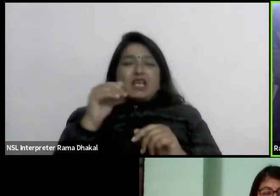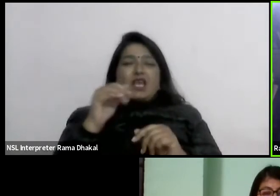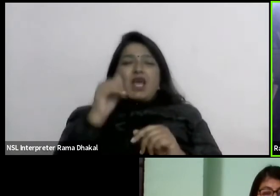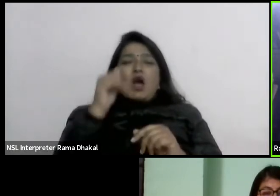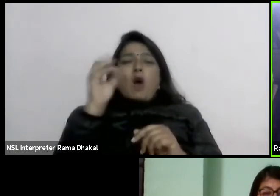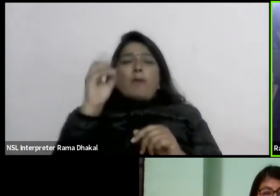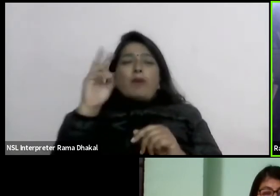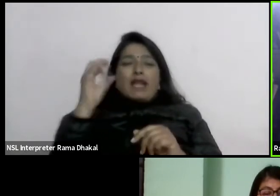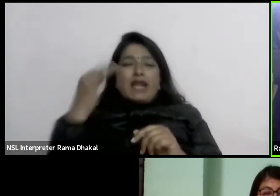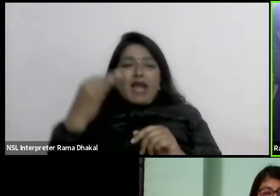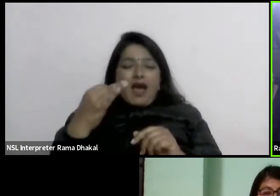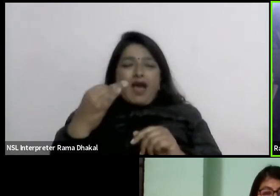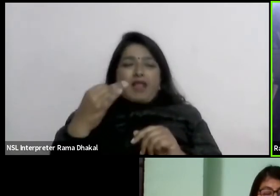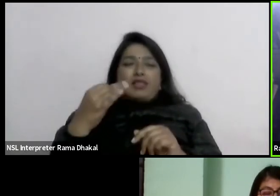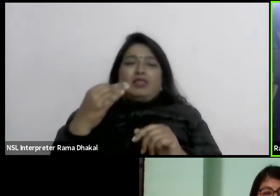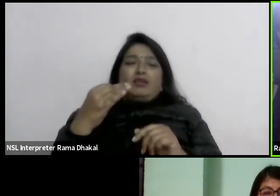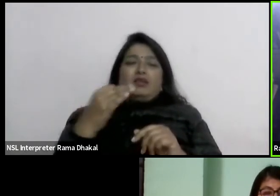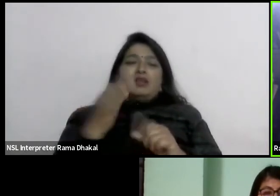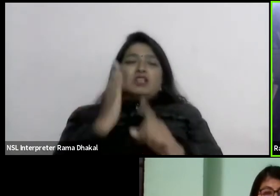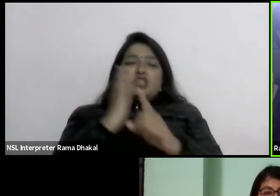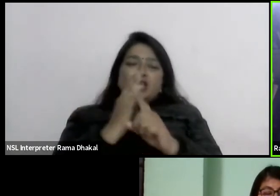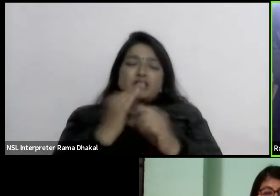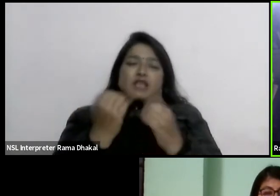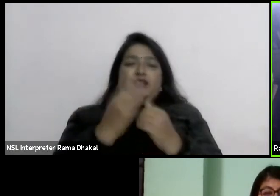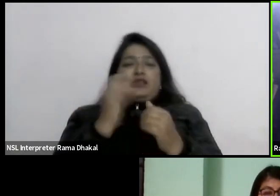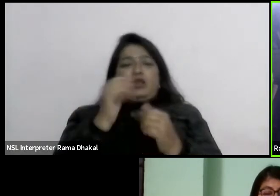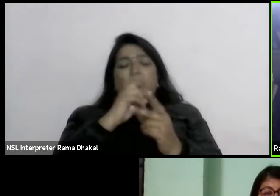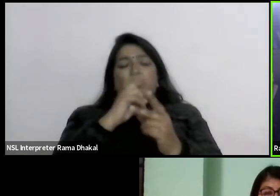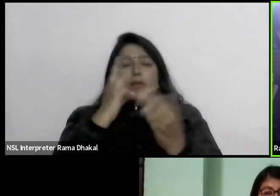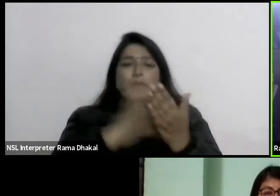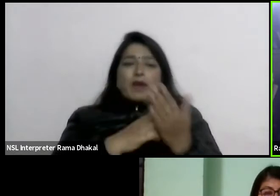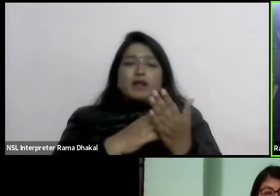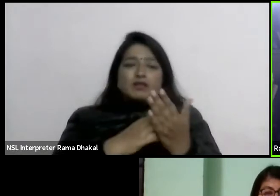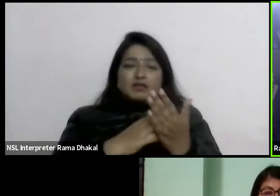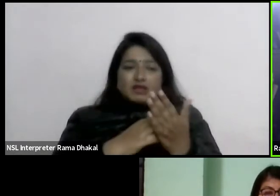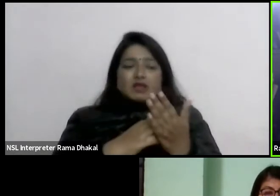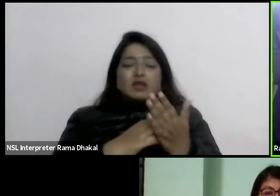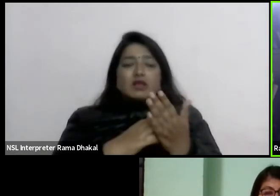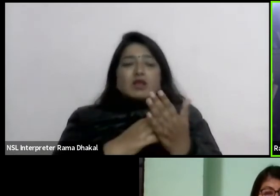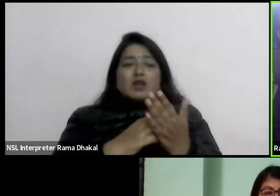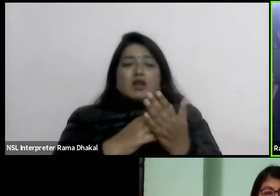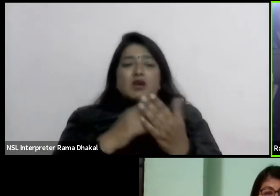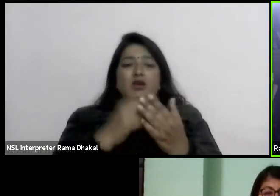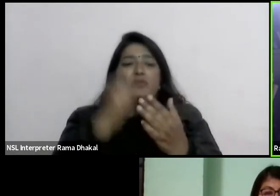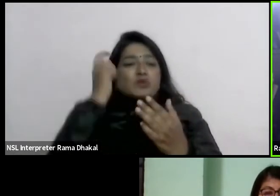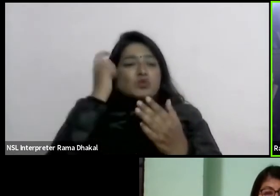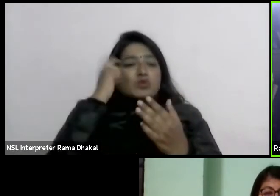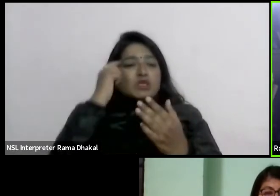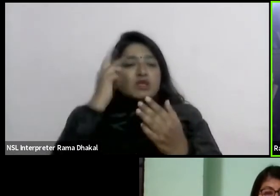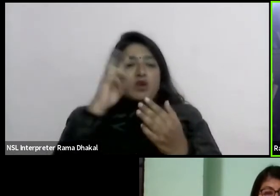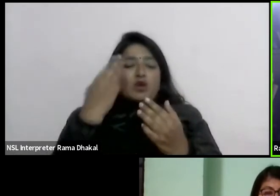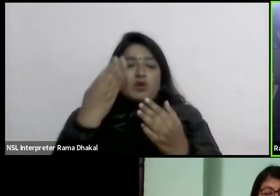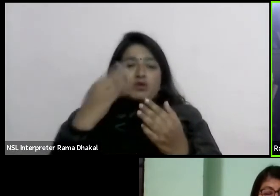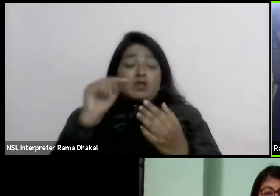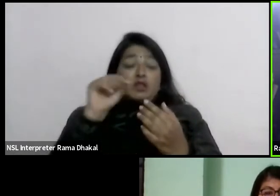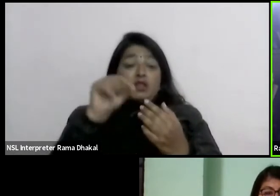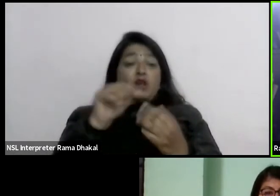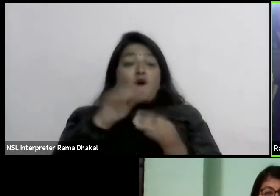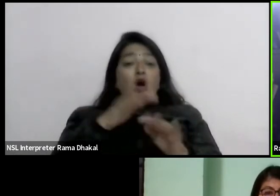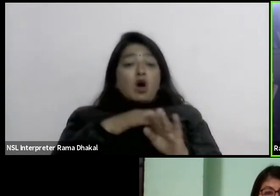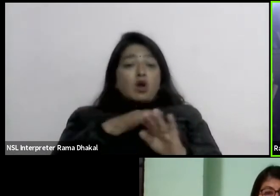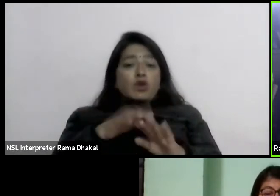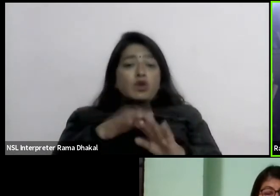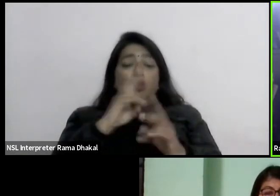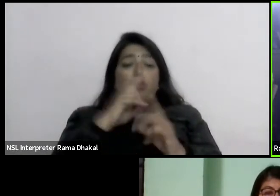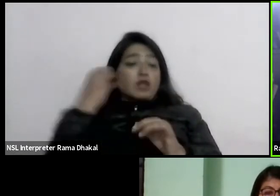are pushing this agenda. And they're the voices that are being heard internationally. And they have got major